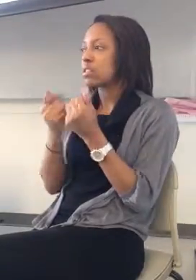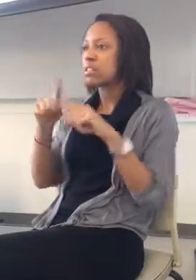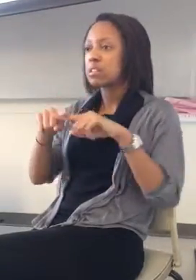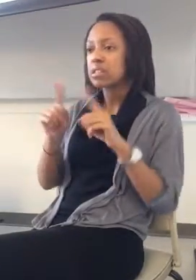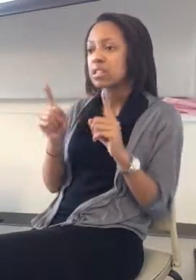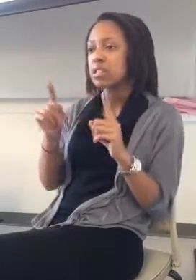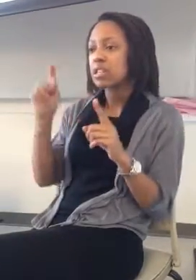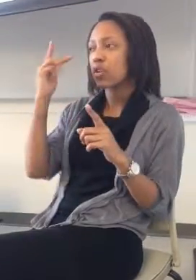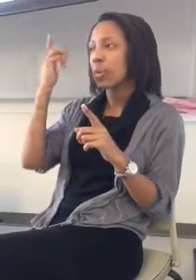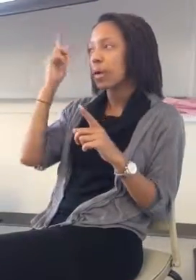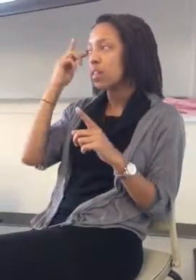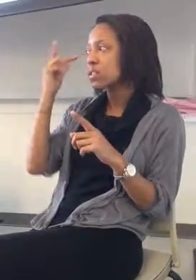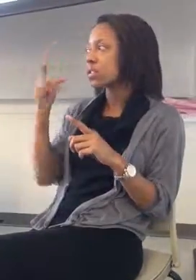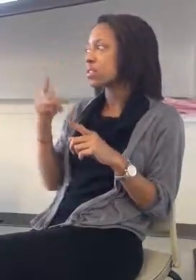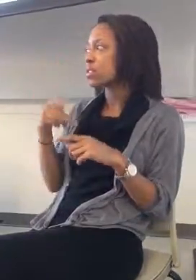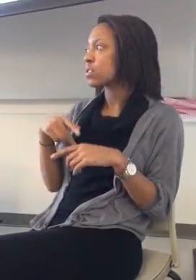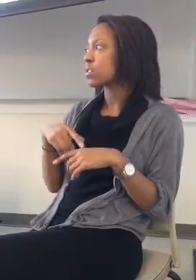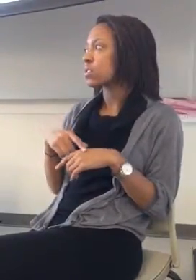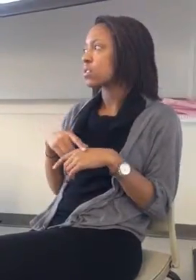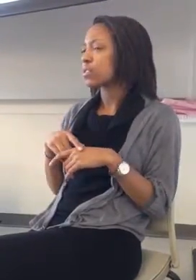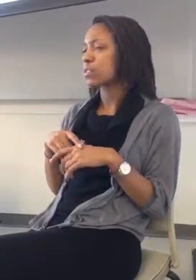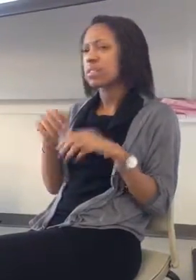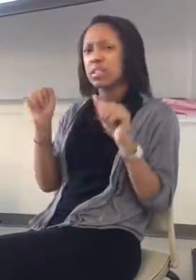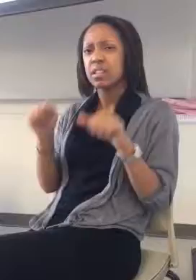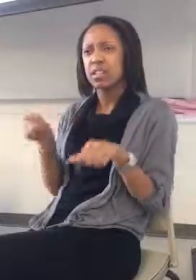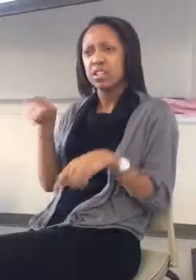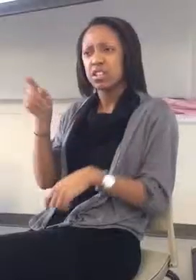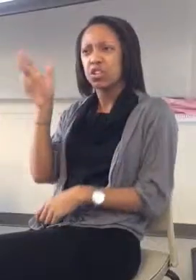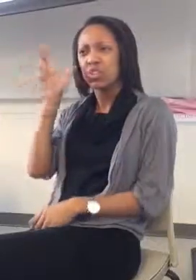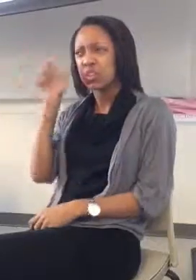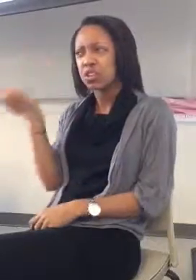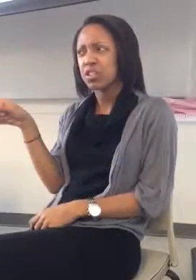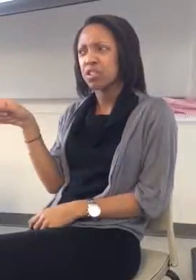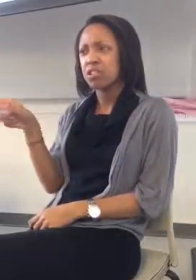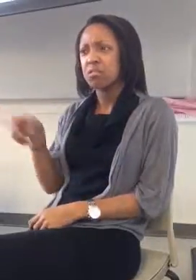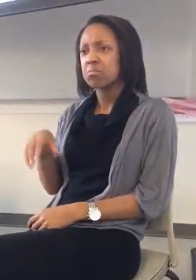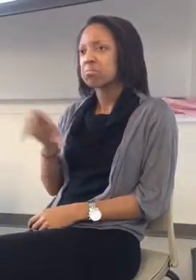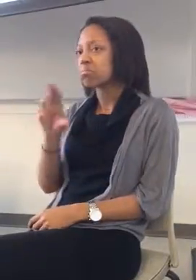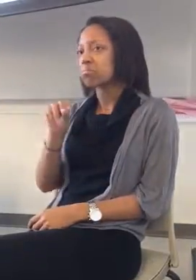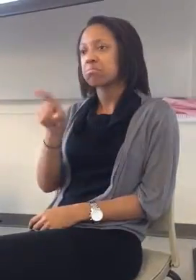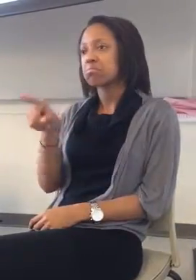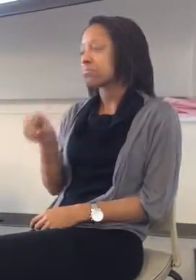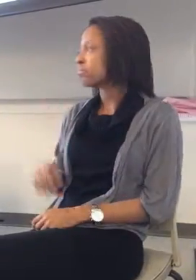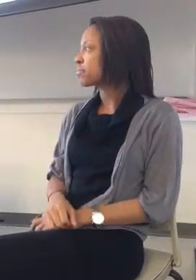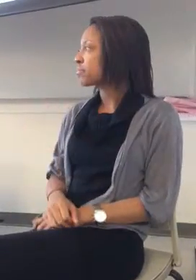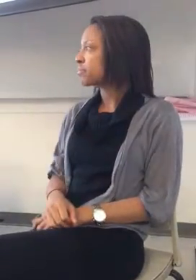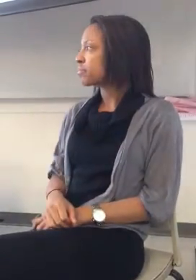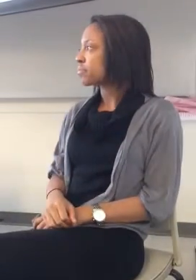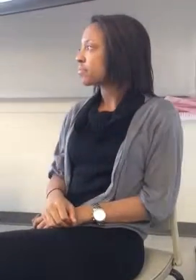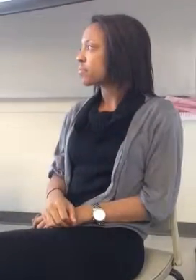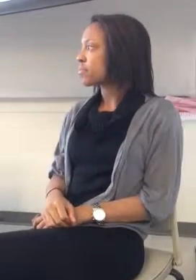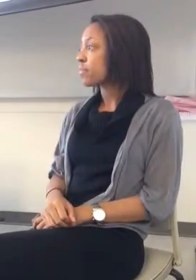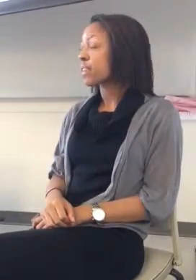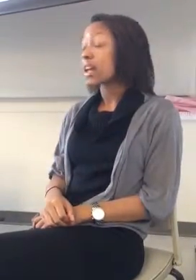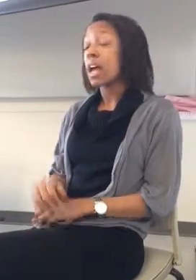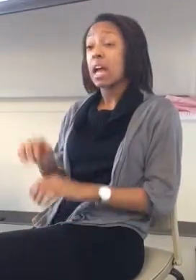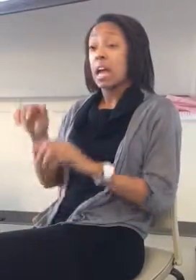follow the code. Can you guys hear what she said? She made a good point. She said that at an agency,